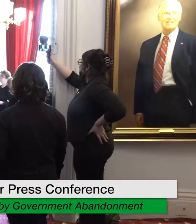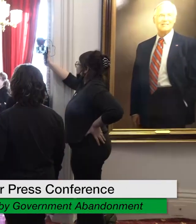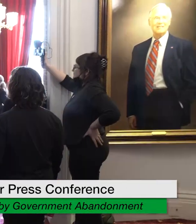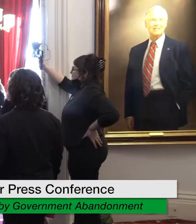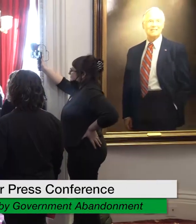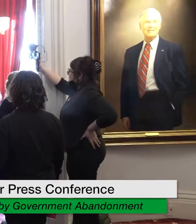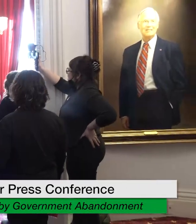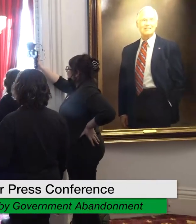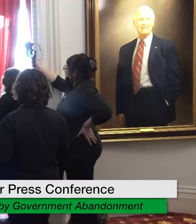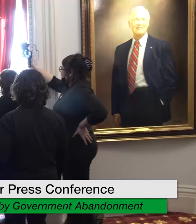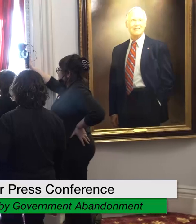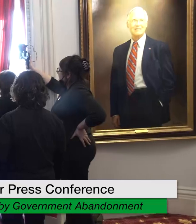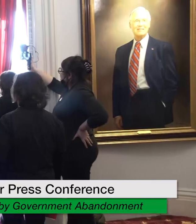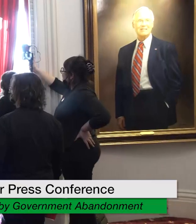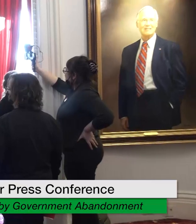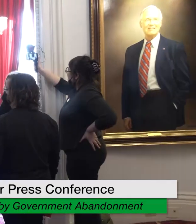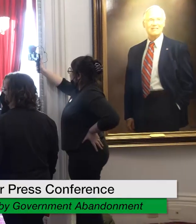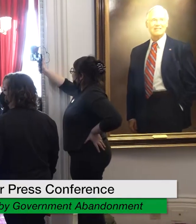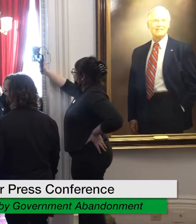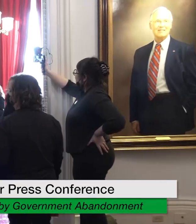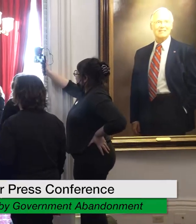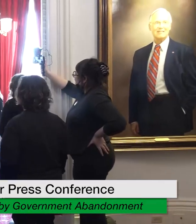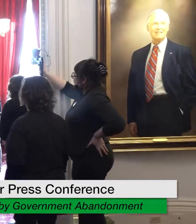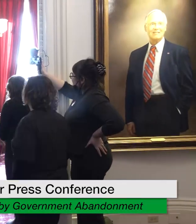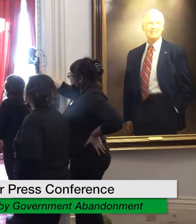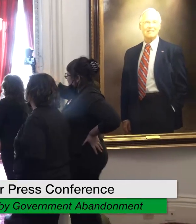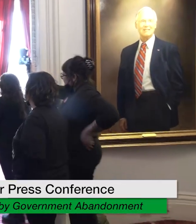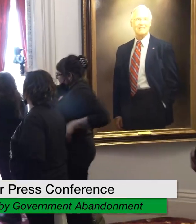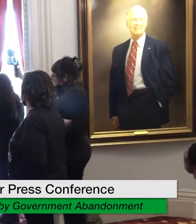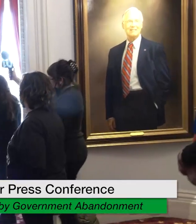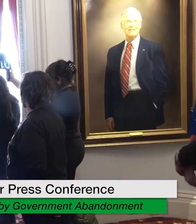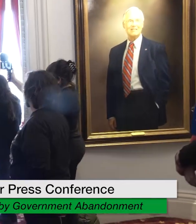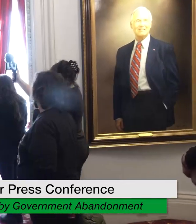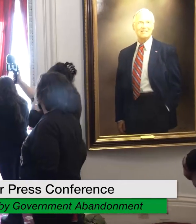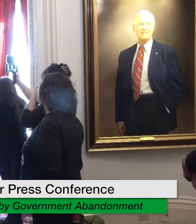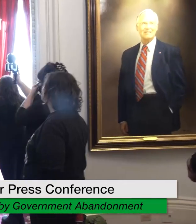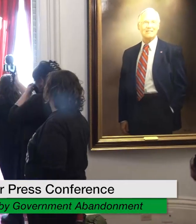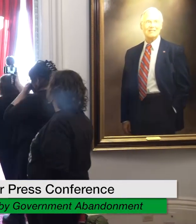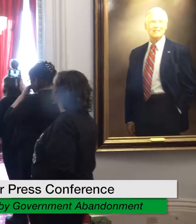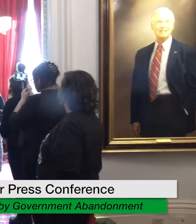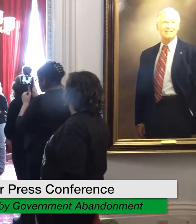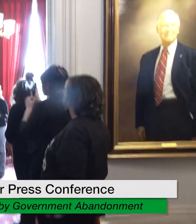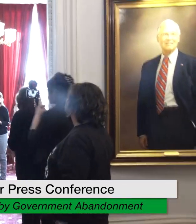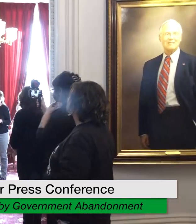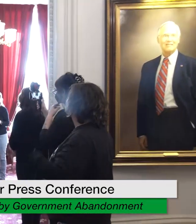under my feet, gonna let no system walk all over me.